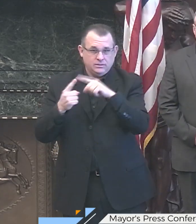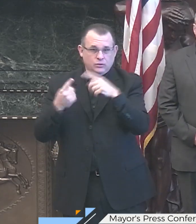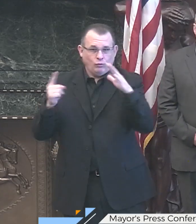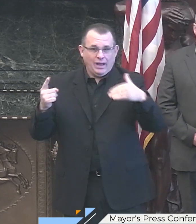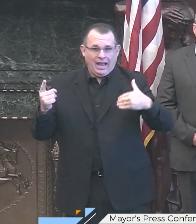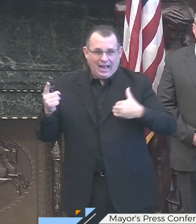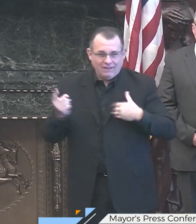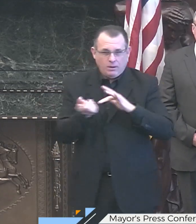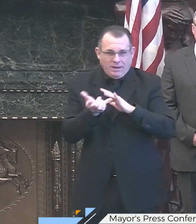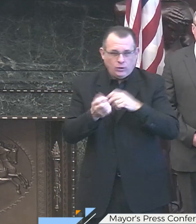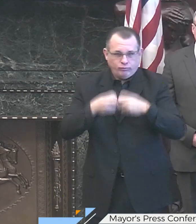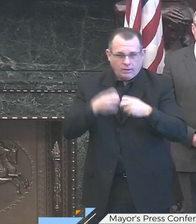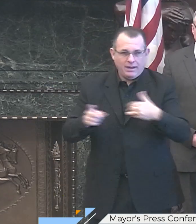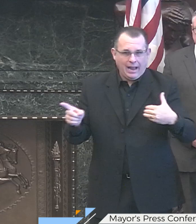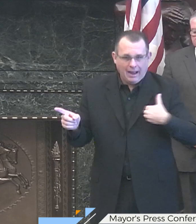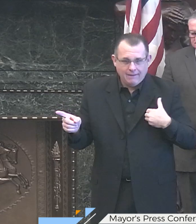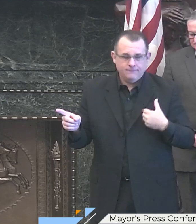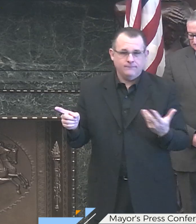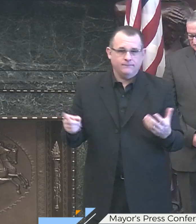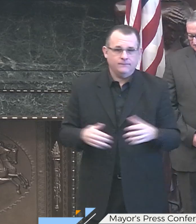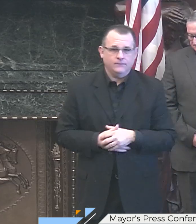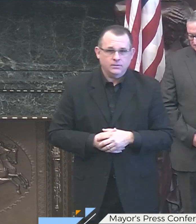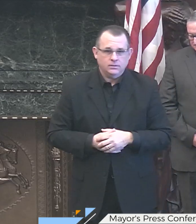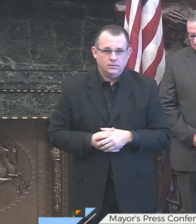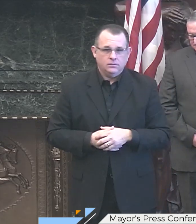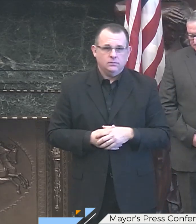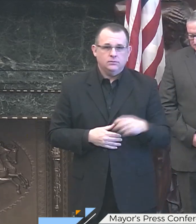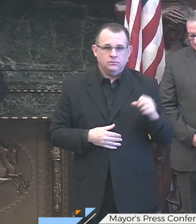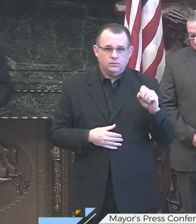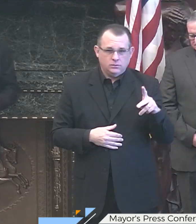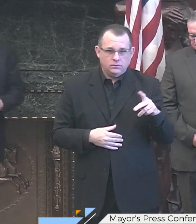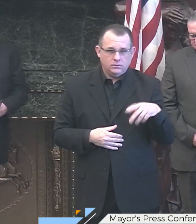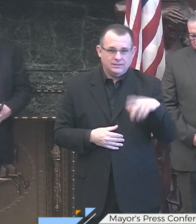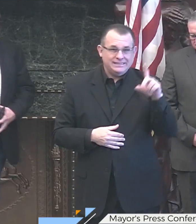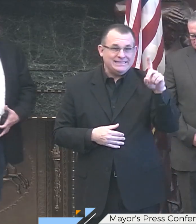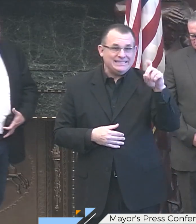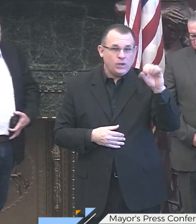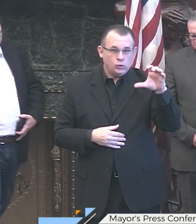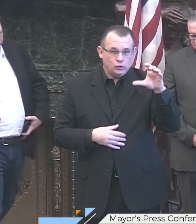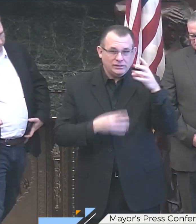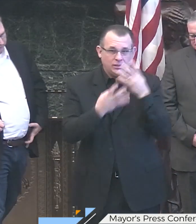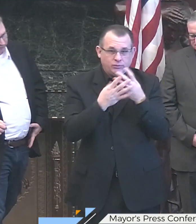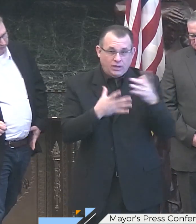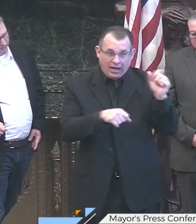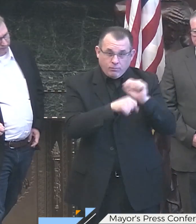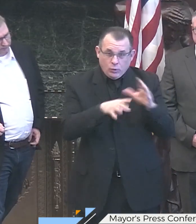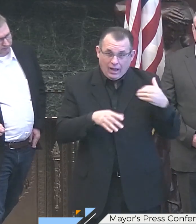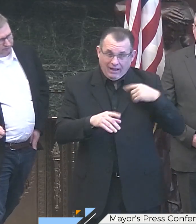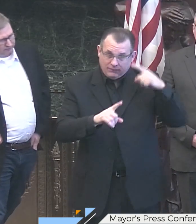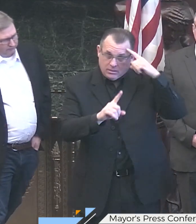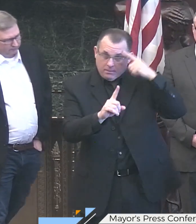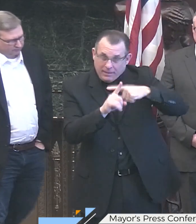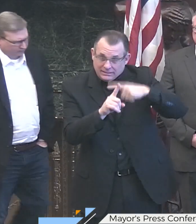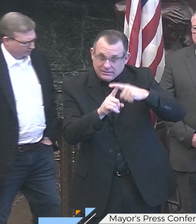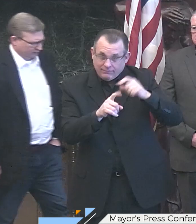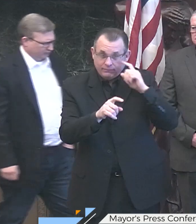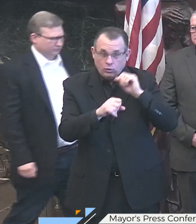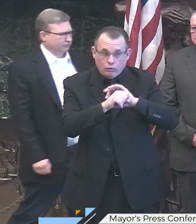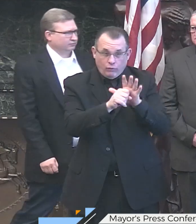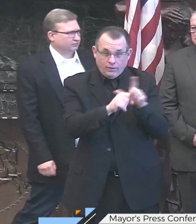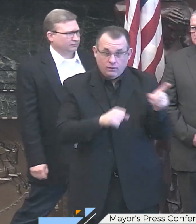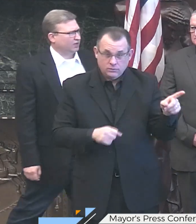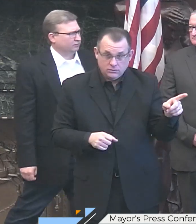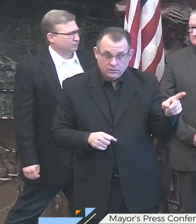the Department of Prisons employee who tested positive for the coronavirus, is that the city's first employee who has